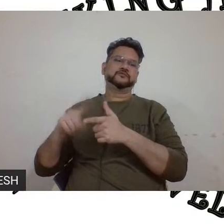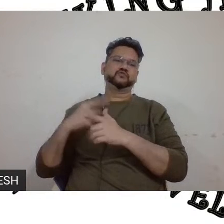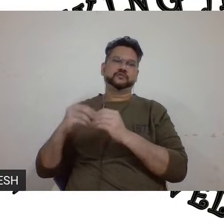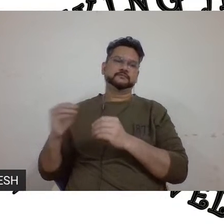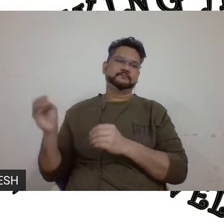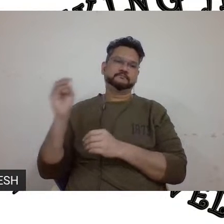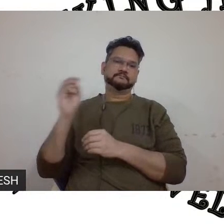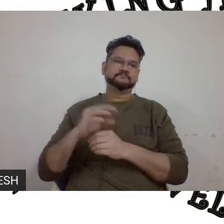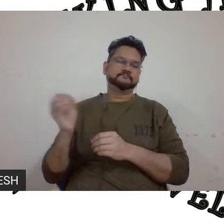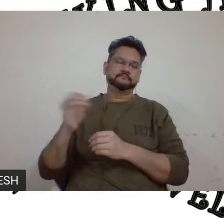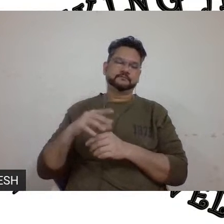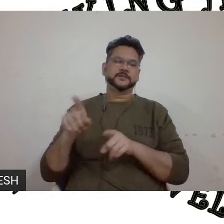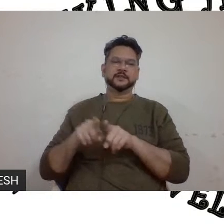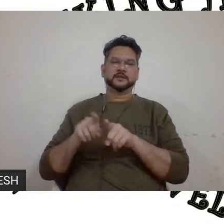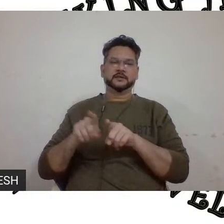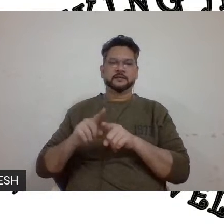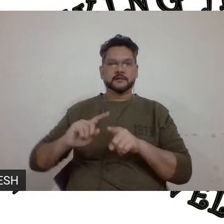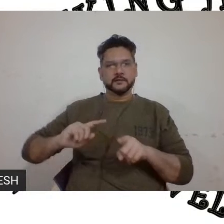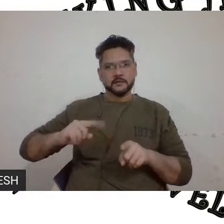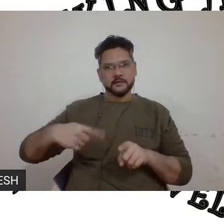their day-to-day